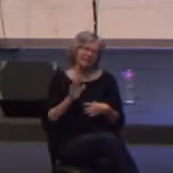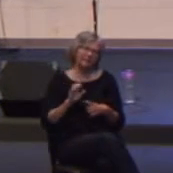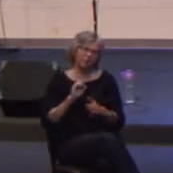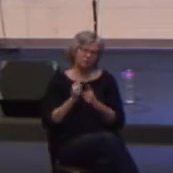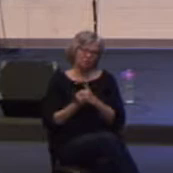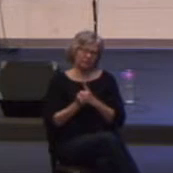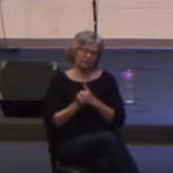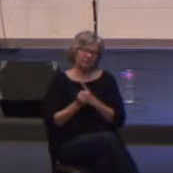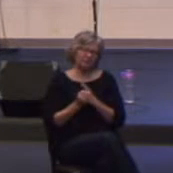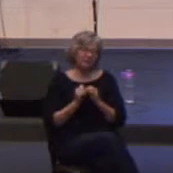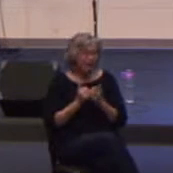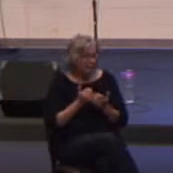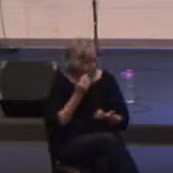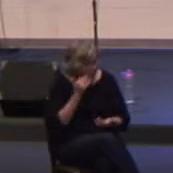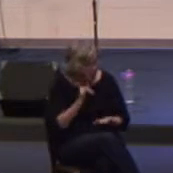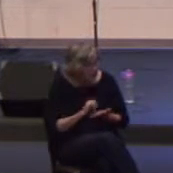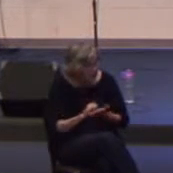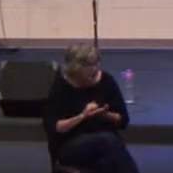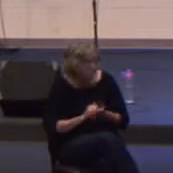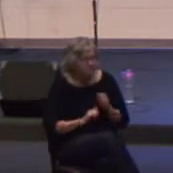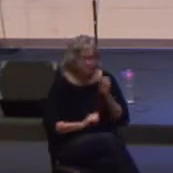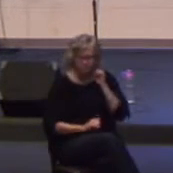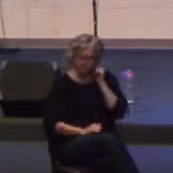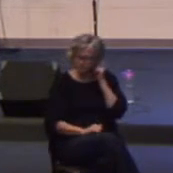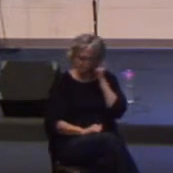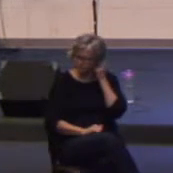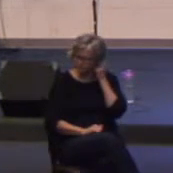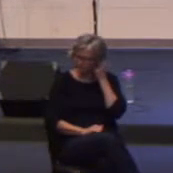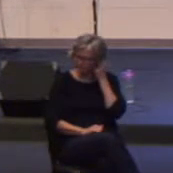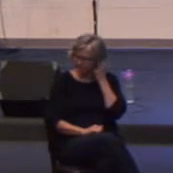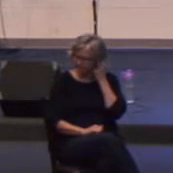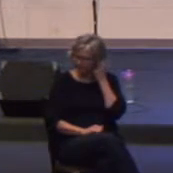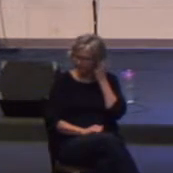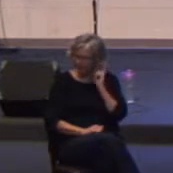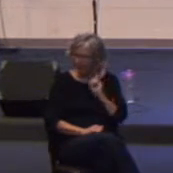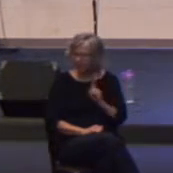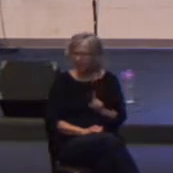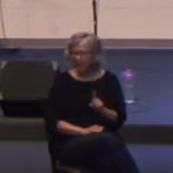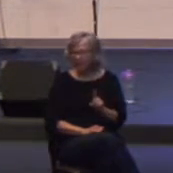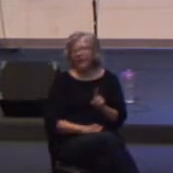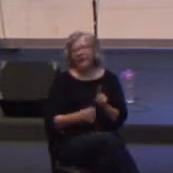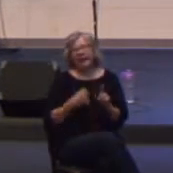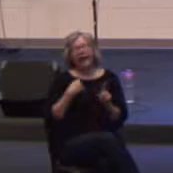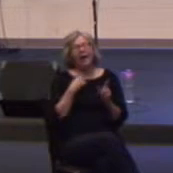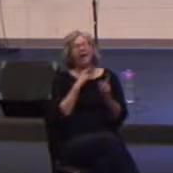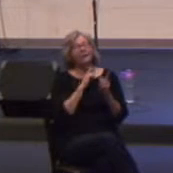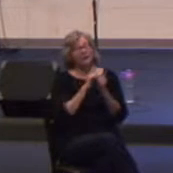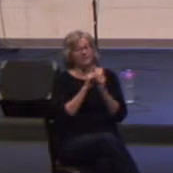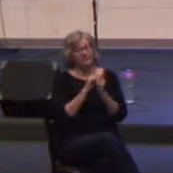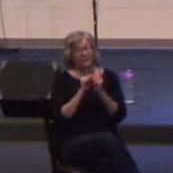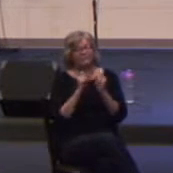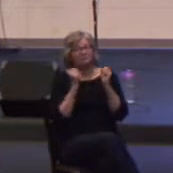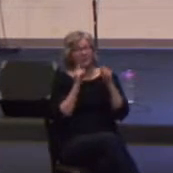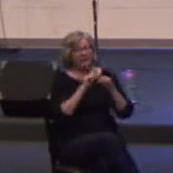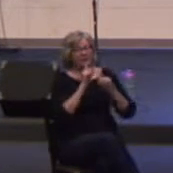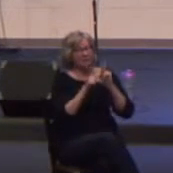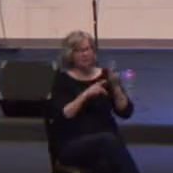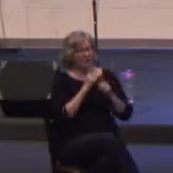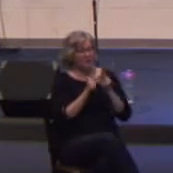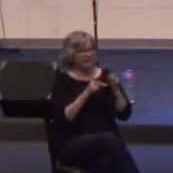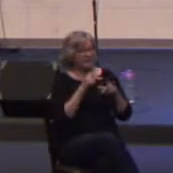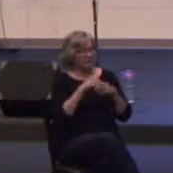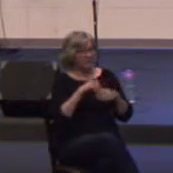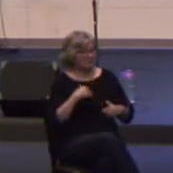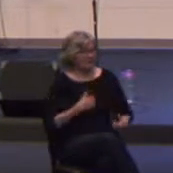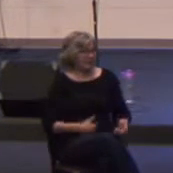that. And actually, this is how you know that too, because you know everything I'm about to say. I've met a lot of different kinds of people in my life. You've met a